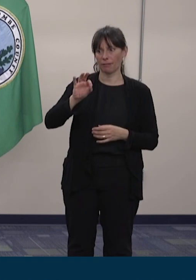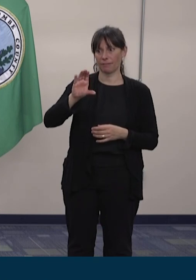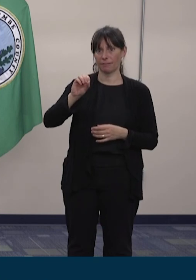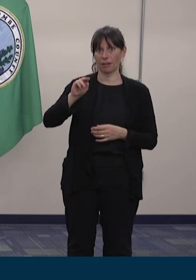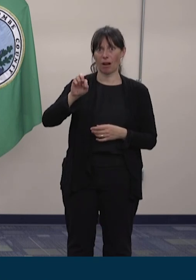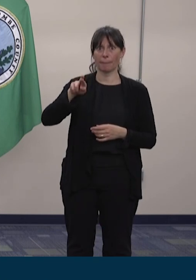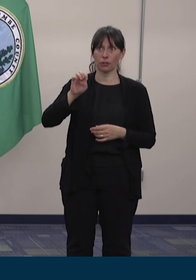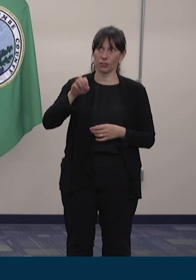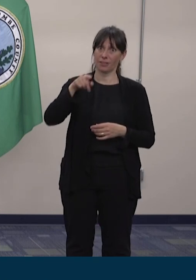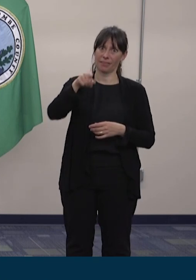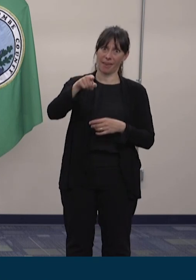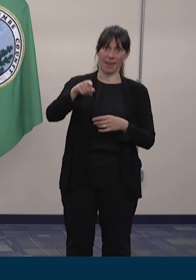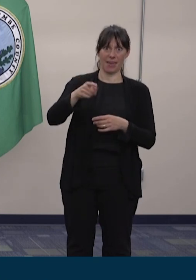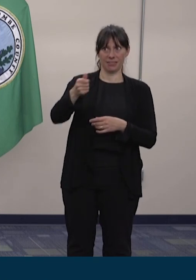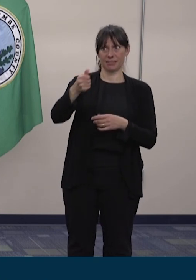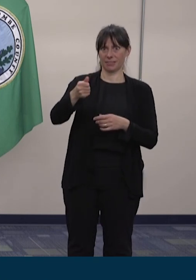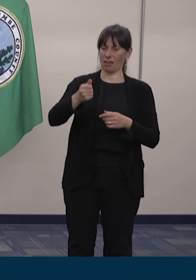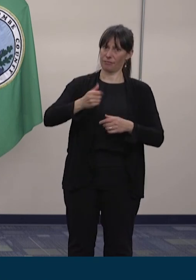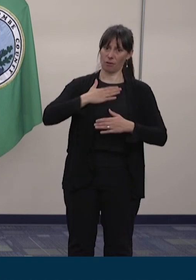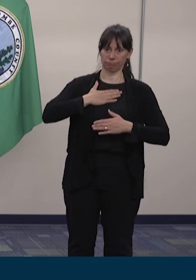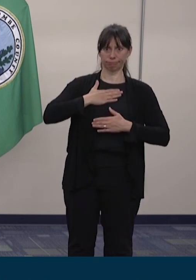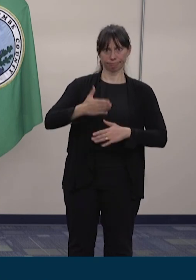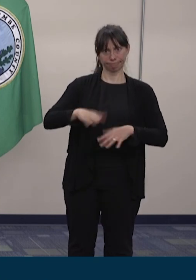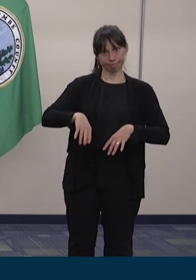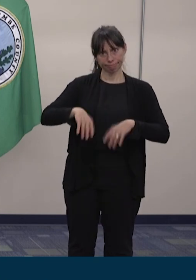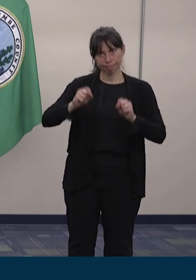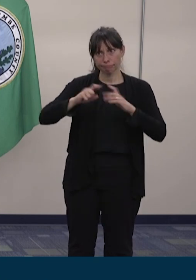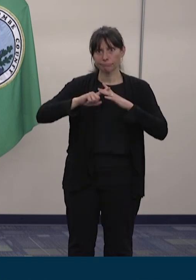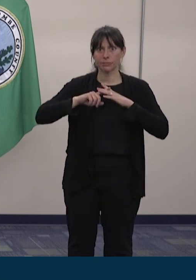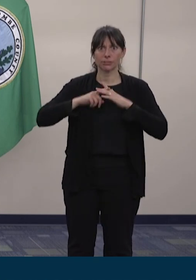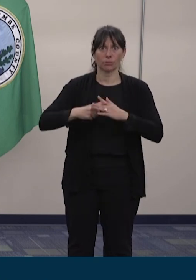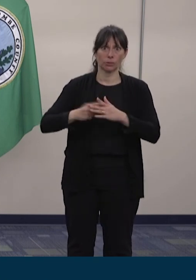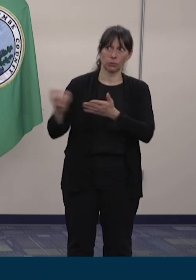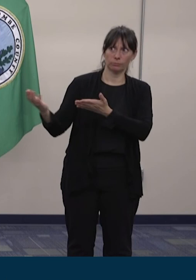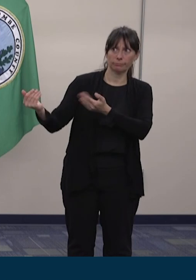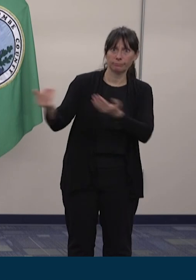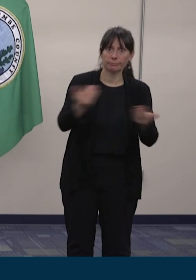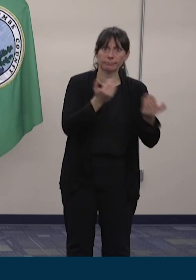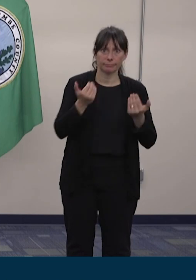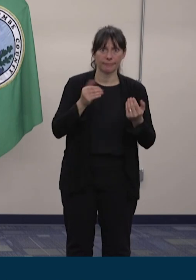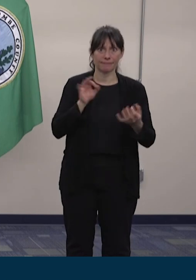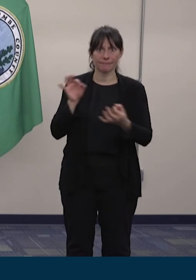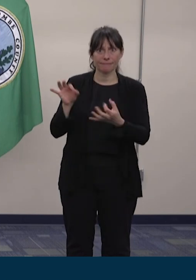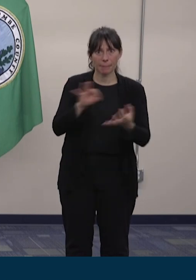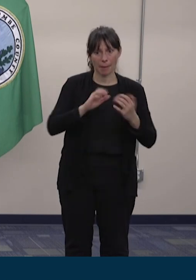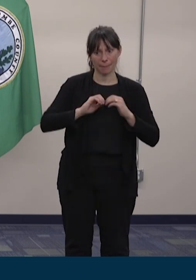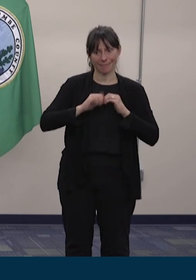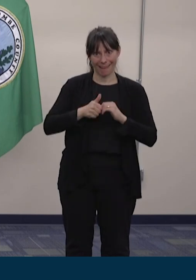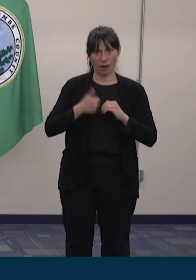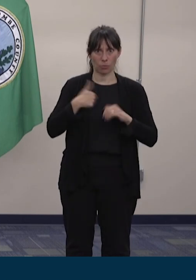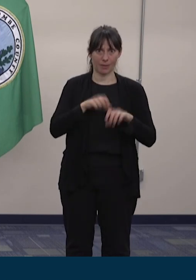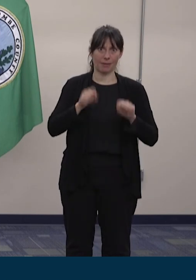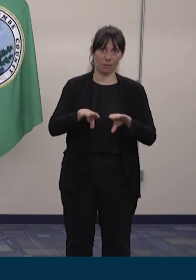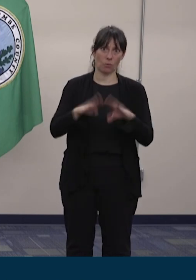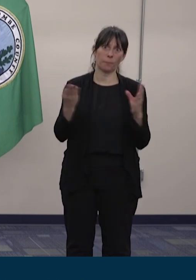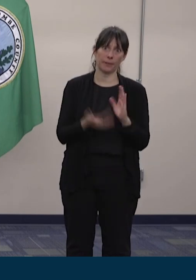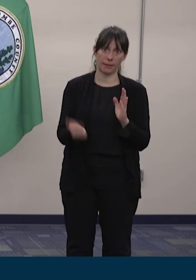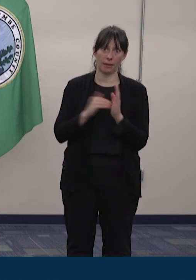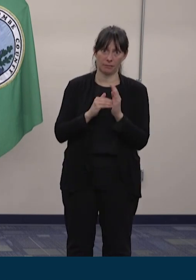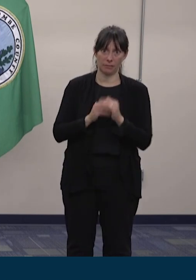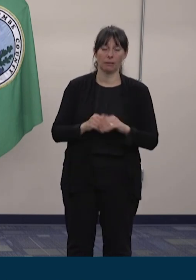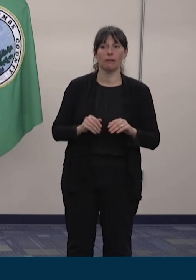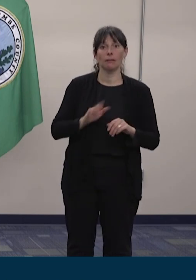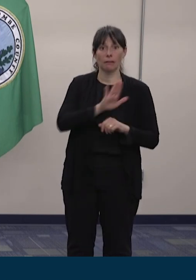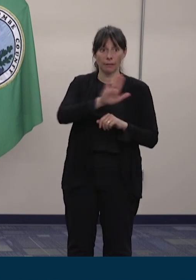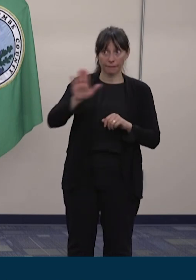trabajar de una to manera tan figure out how we can proactiva, reopen de in ver this cómo new normal. podemos volver a abrir en esta nueva This input normalidad. will help Esta develop información nos